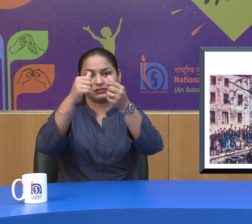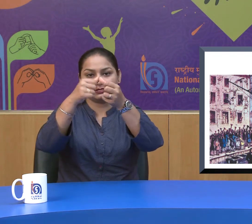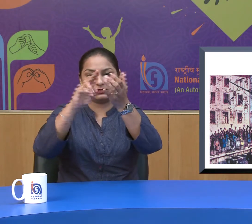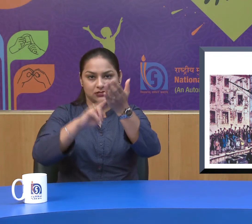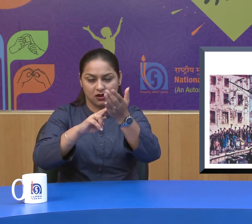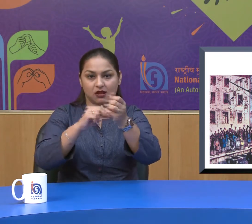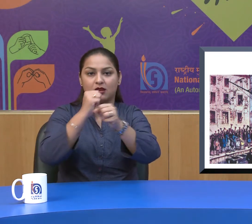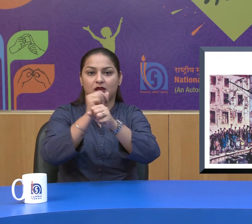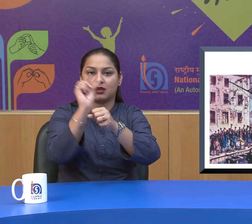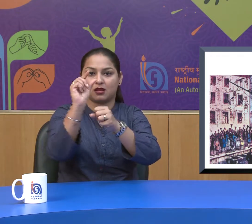coffee,